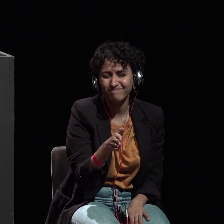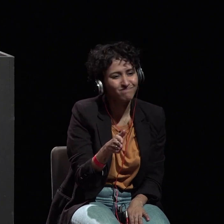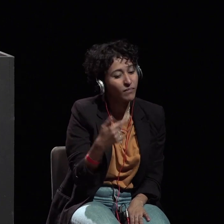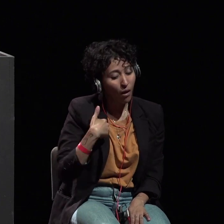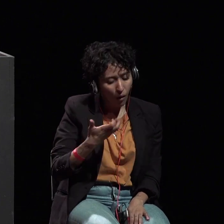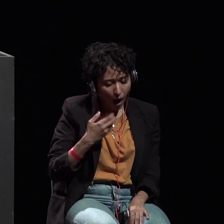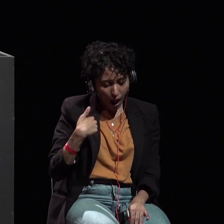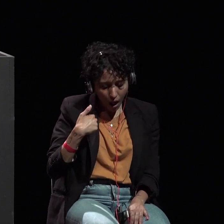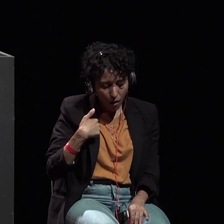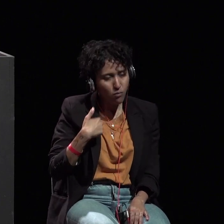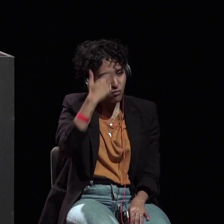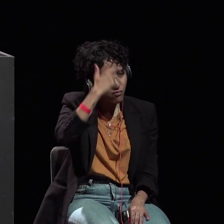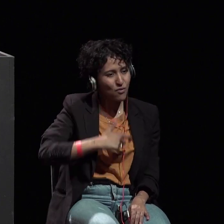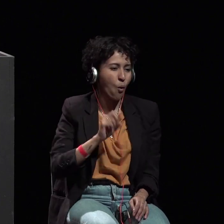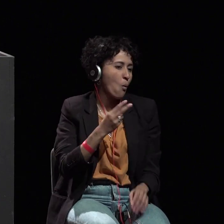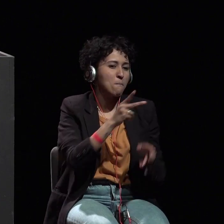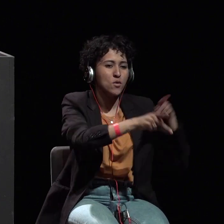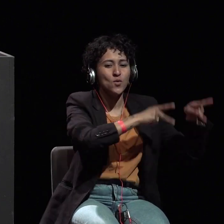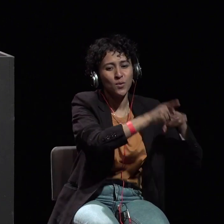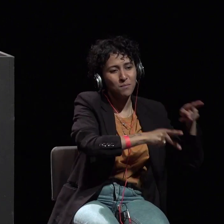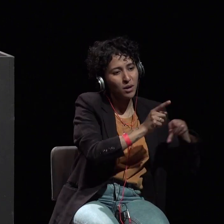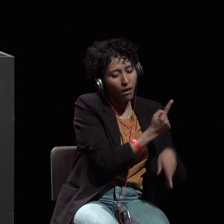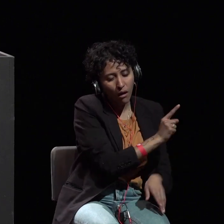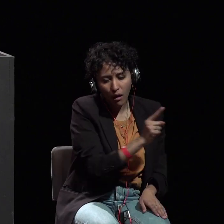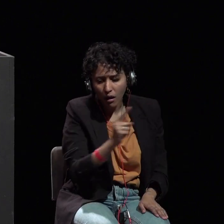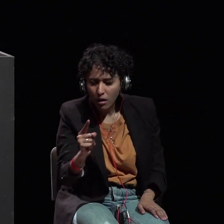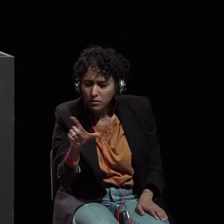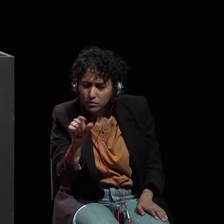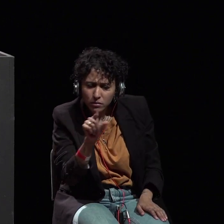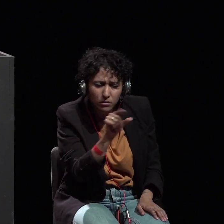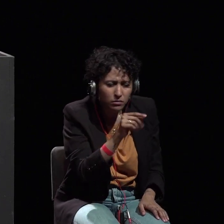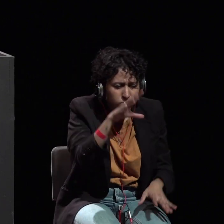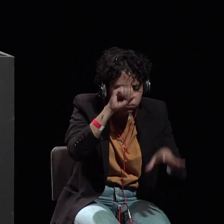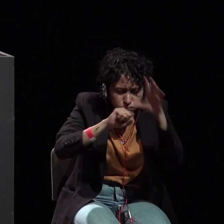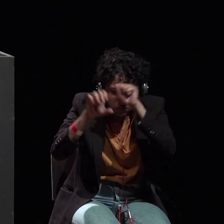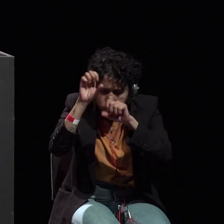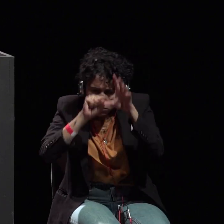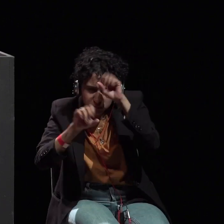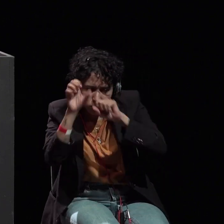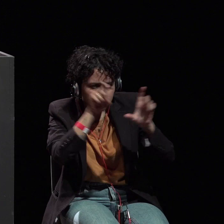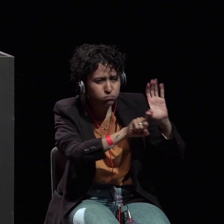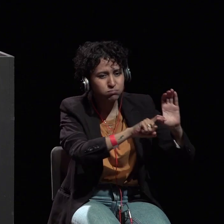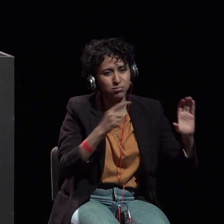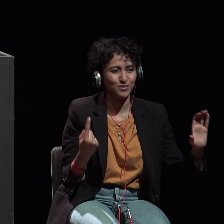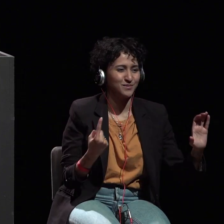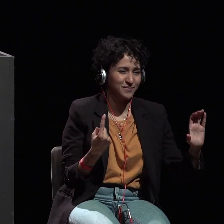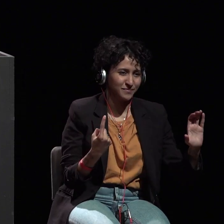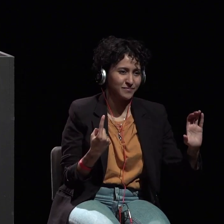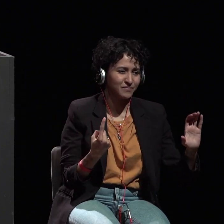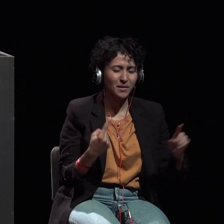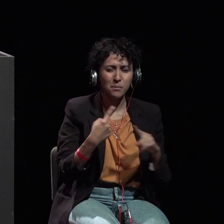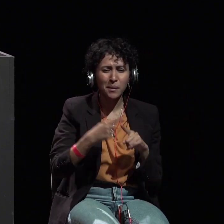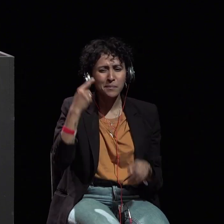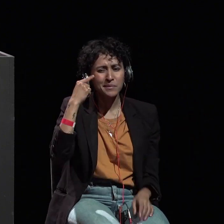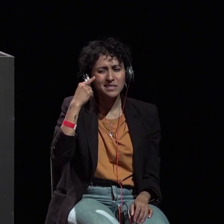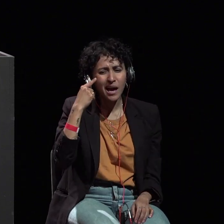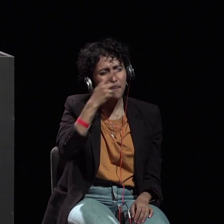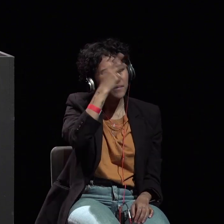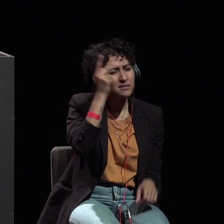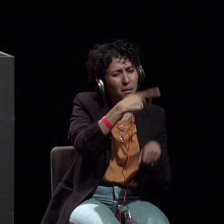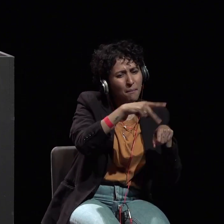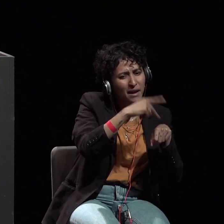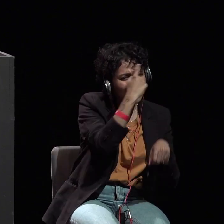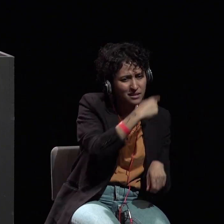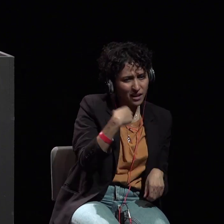received knowledge of Hawaiians as unable to govern themselves, that they were too engaged in drinking alcohol or buying